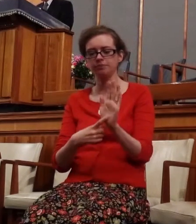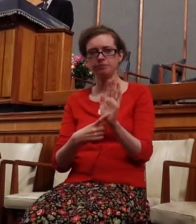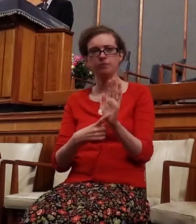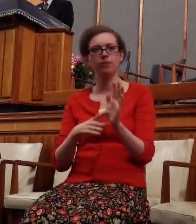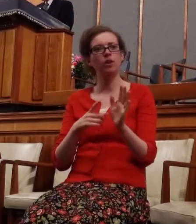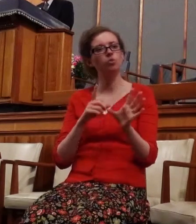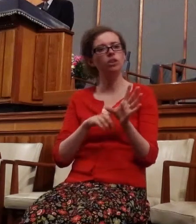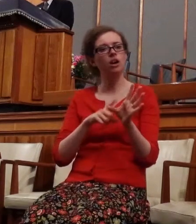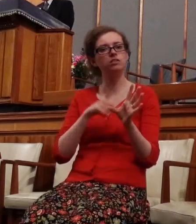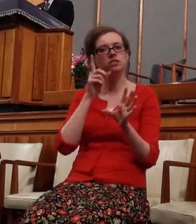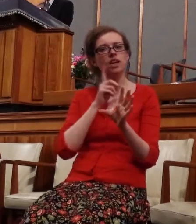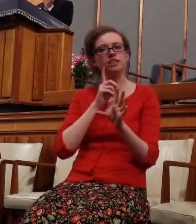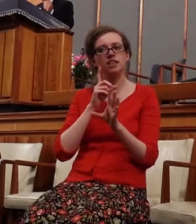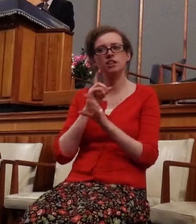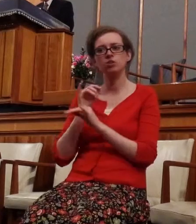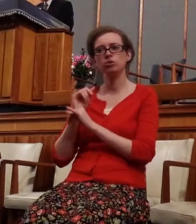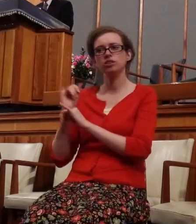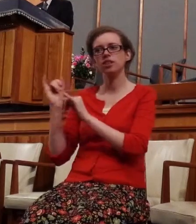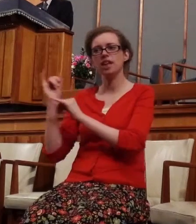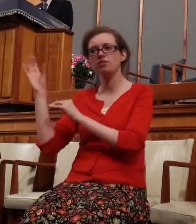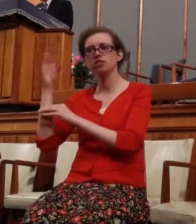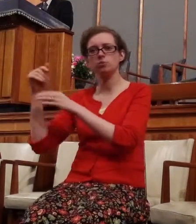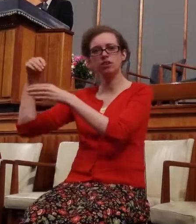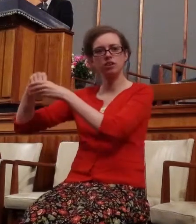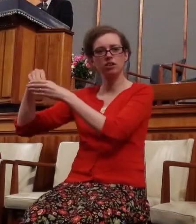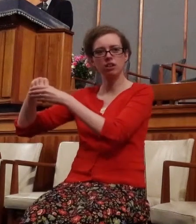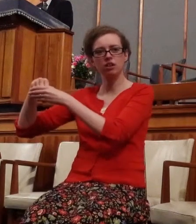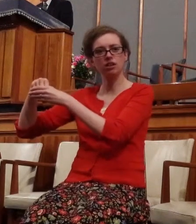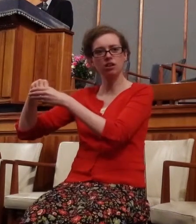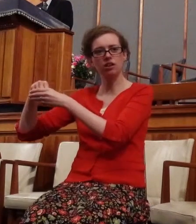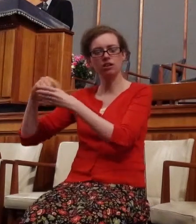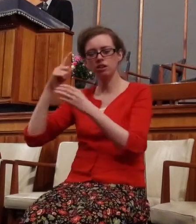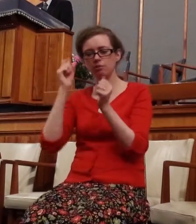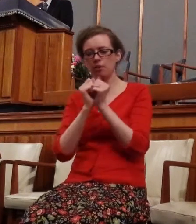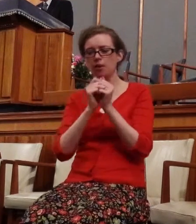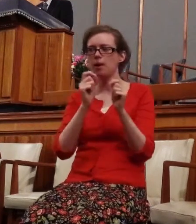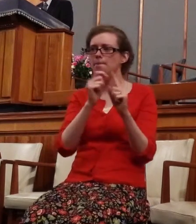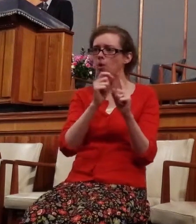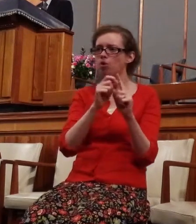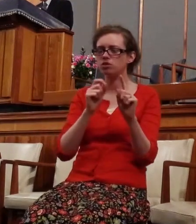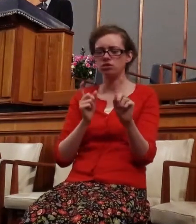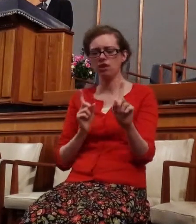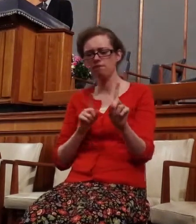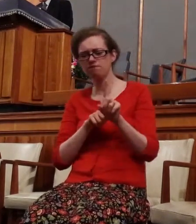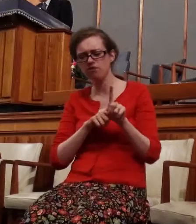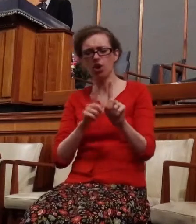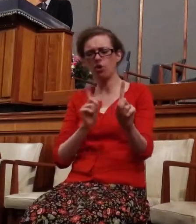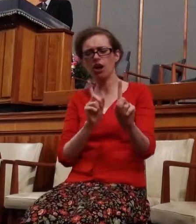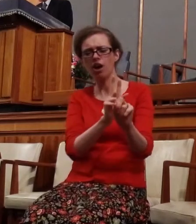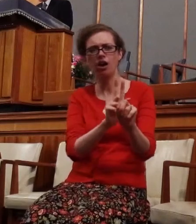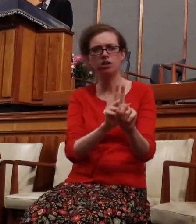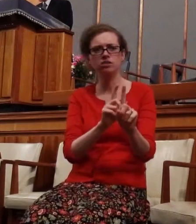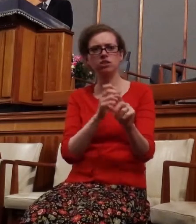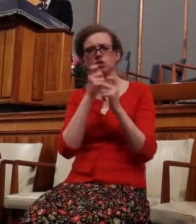damsel, crying through many days, the same followed Paul and us and cried, saying, "These men are